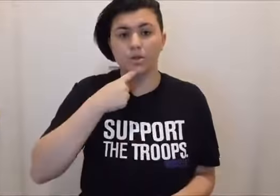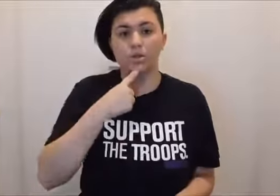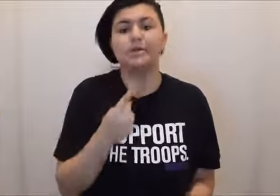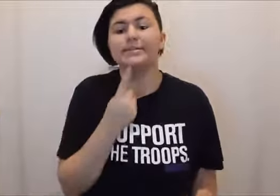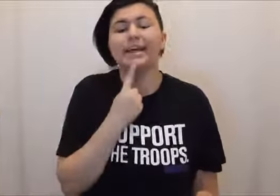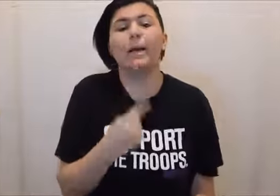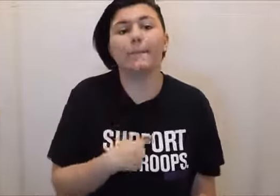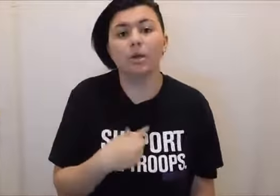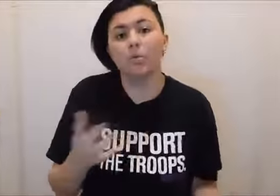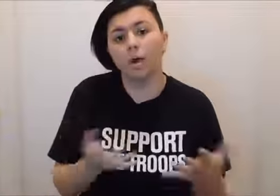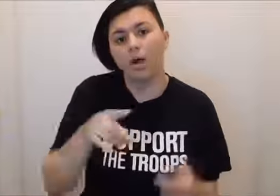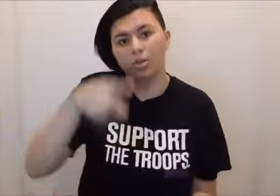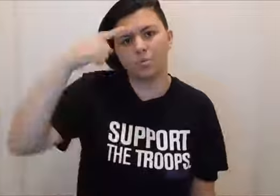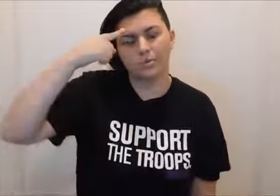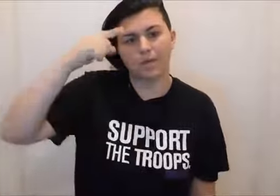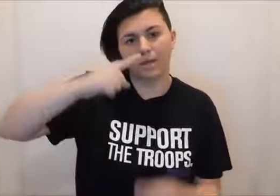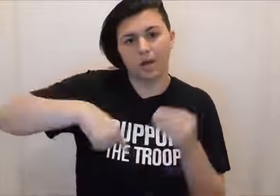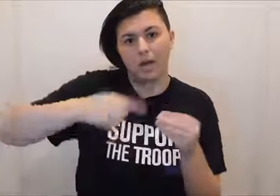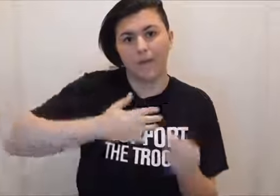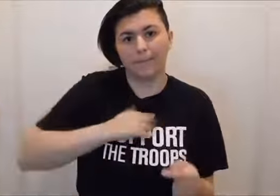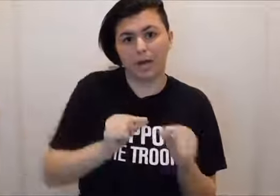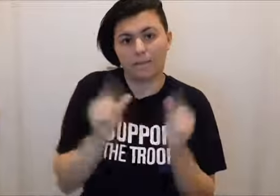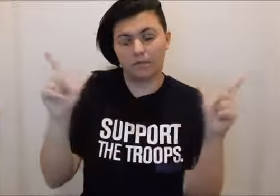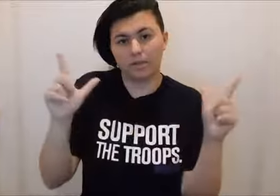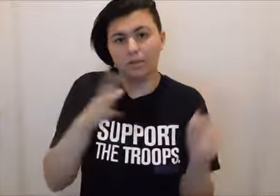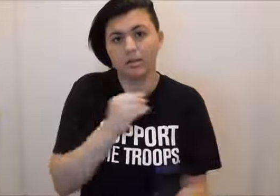So please tell me what you think, and if you have any questions,